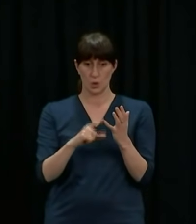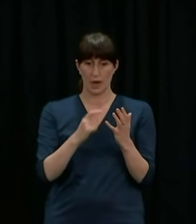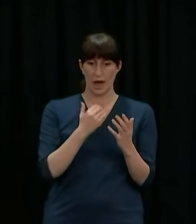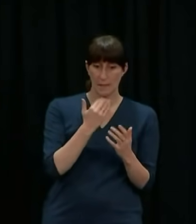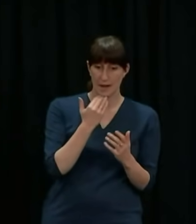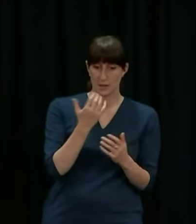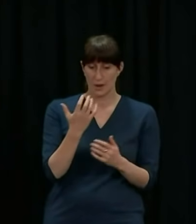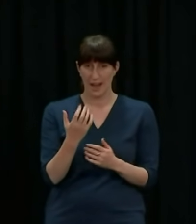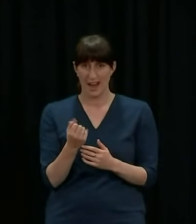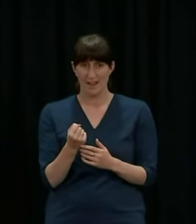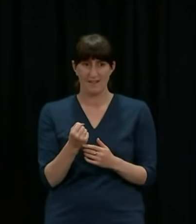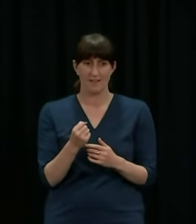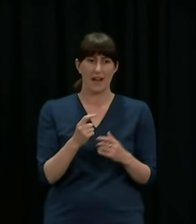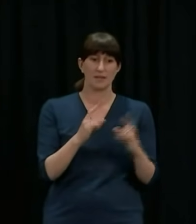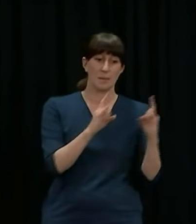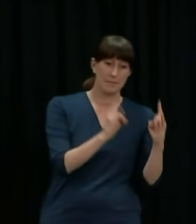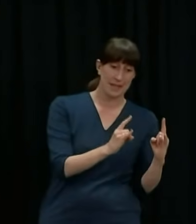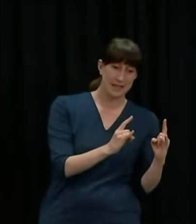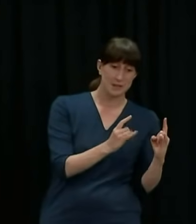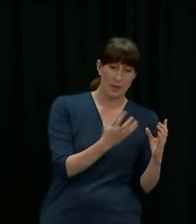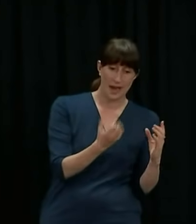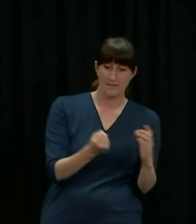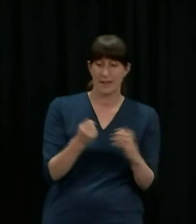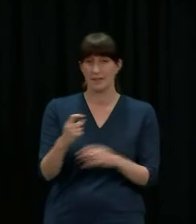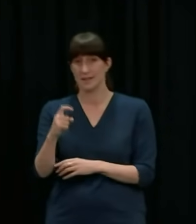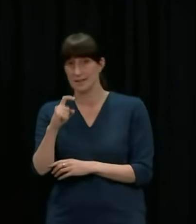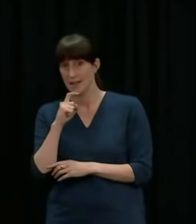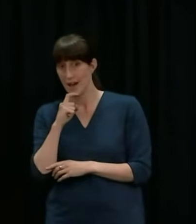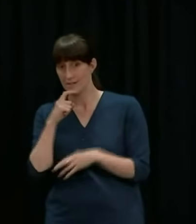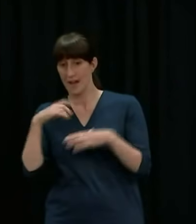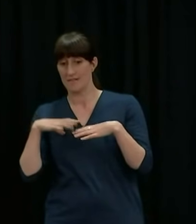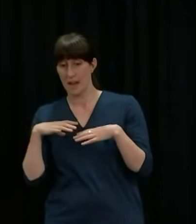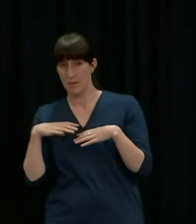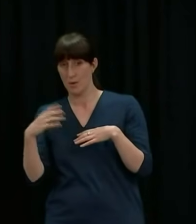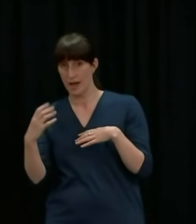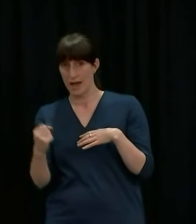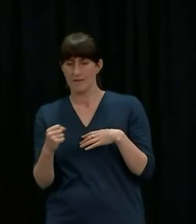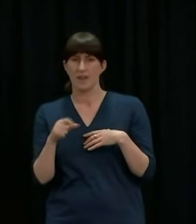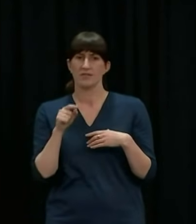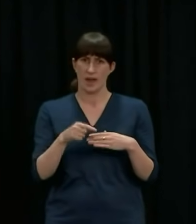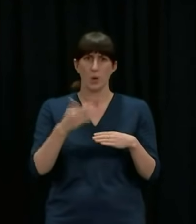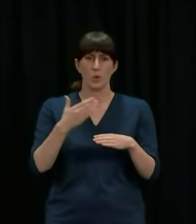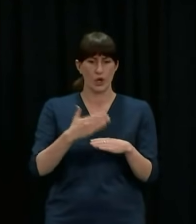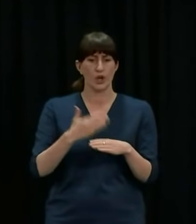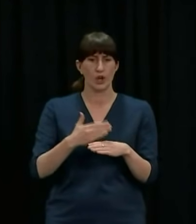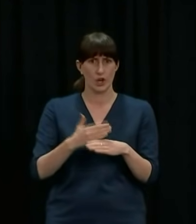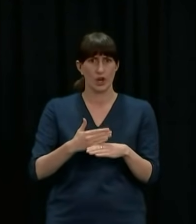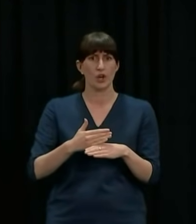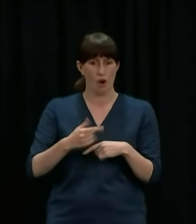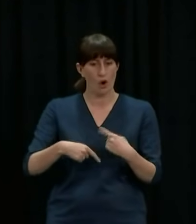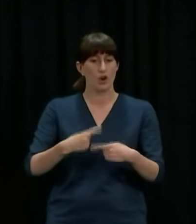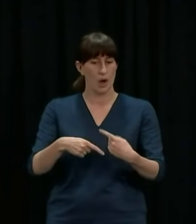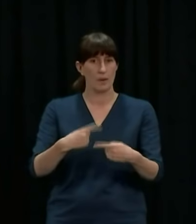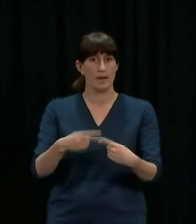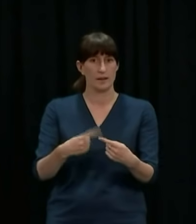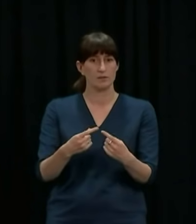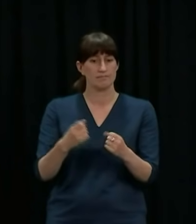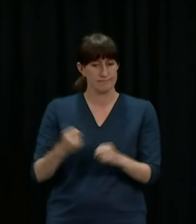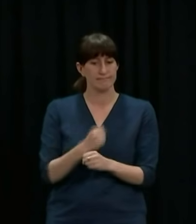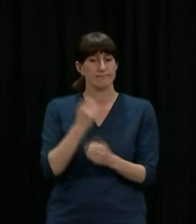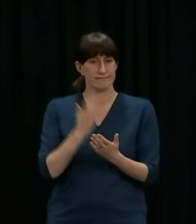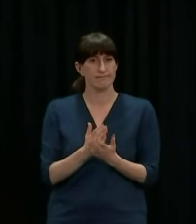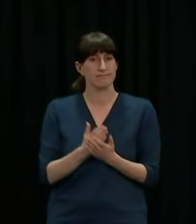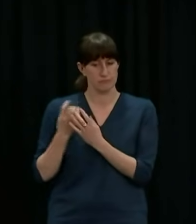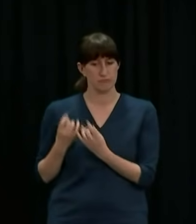beds and the staffing of them, is one of the key streams of work that has been undertaken in Auckland and nationwide to ensure that we are